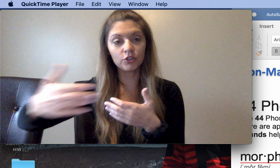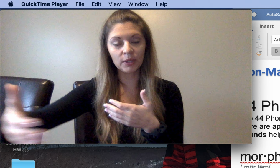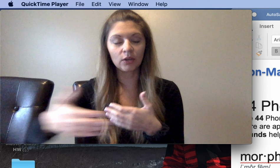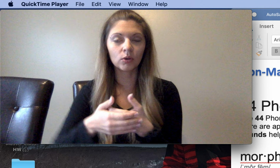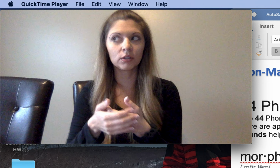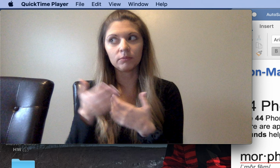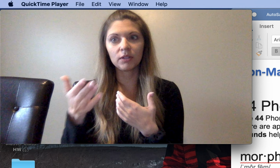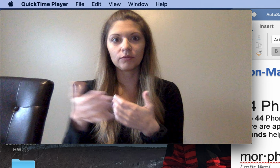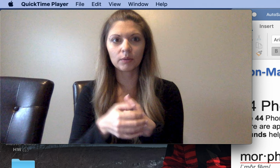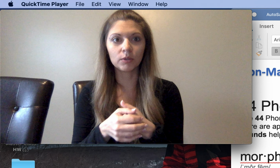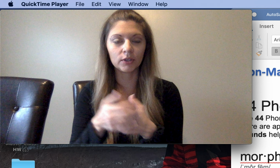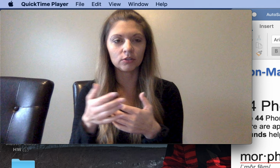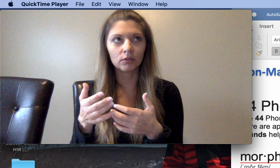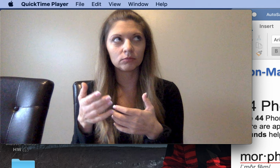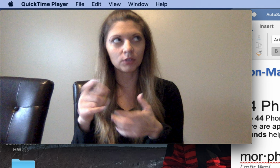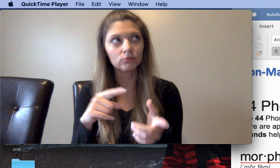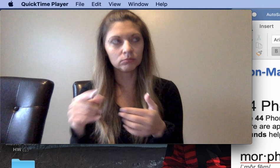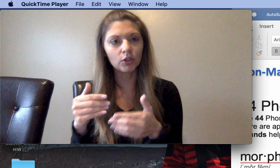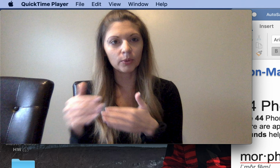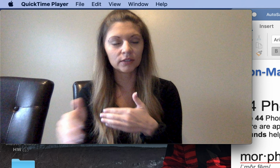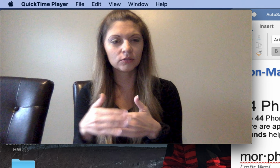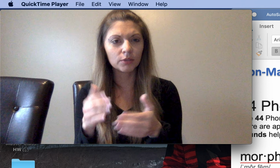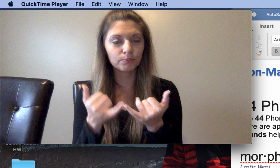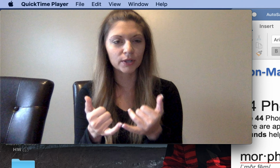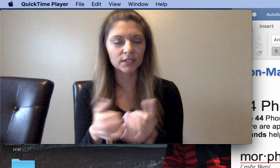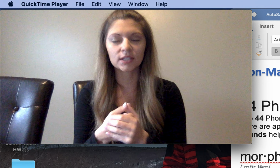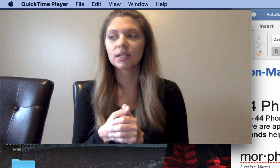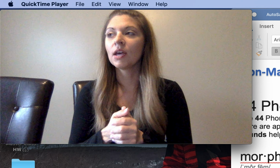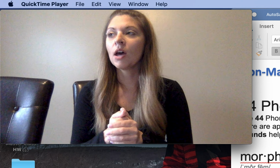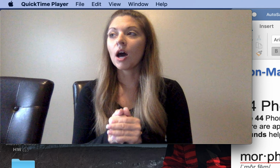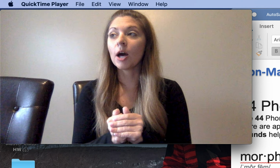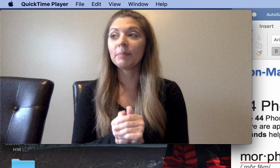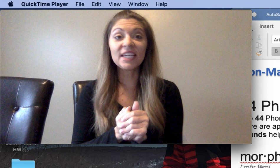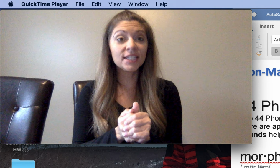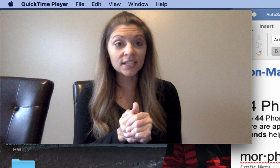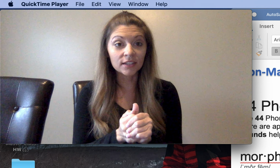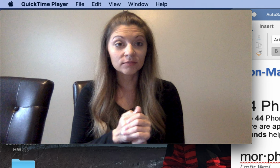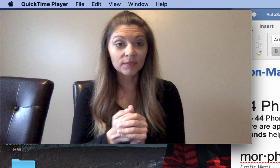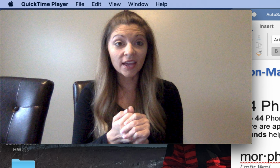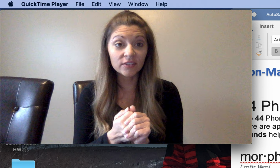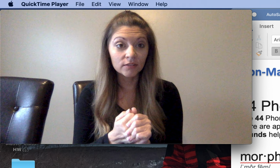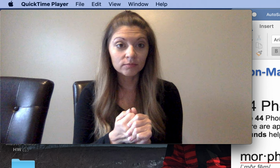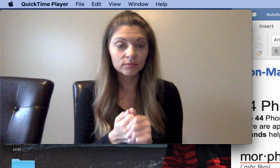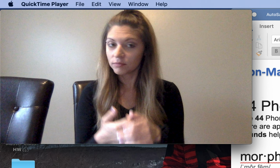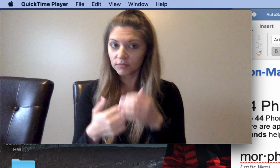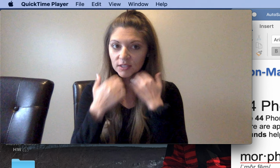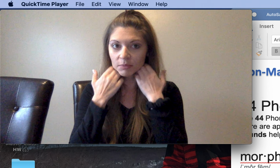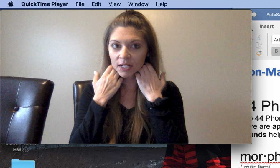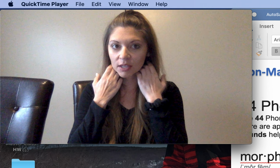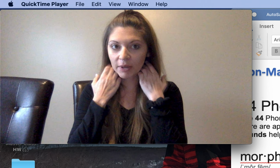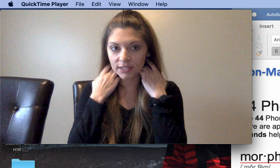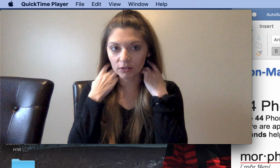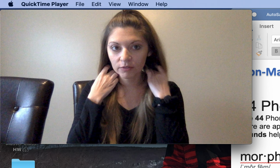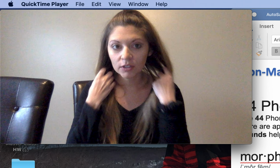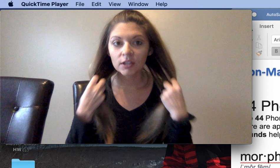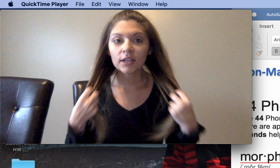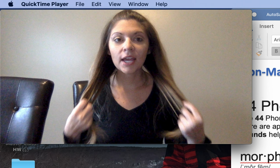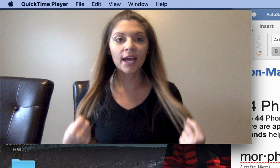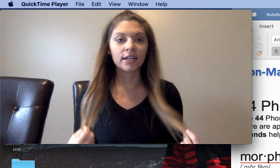you're doing it, or could be, I'm going to go. No, going, the present tense. Ed, doesn't mean anything by